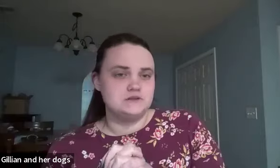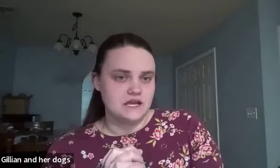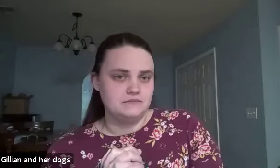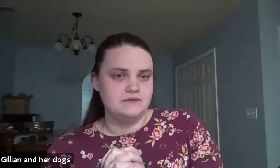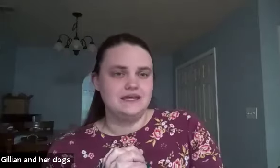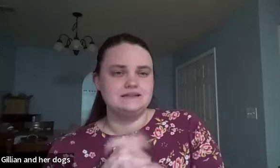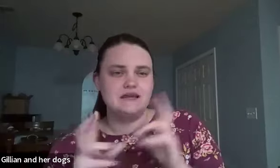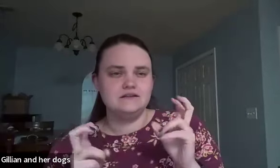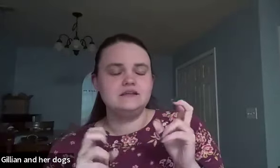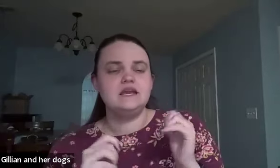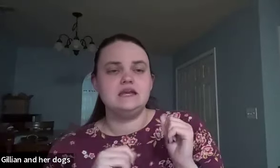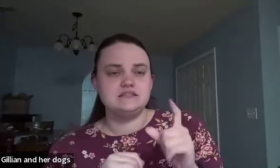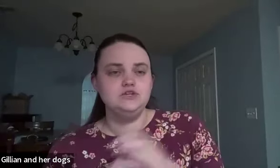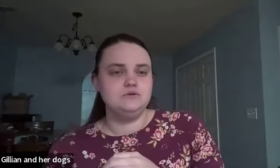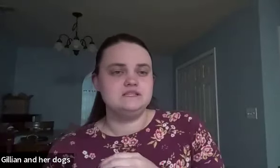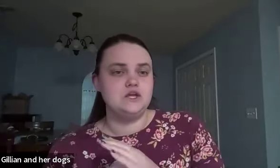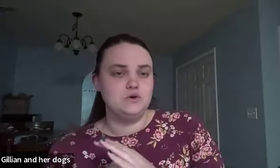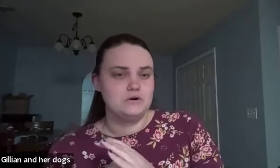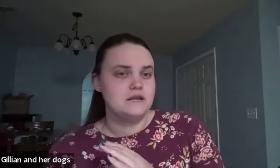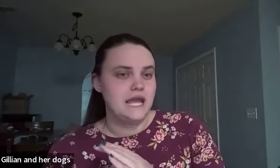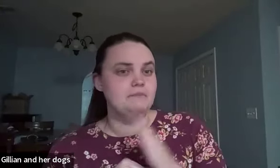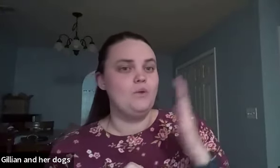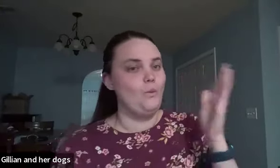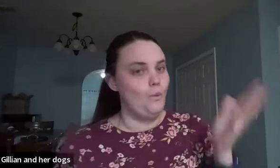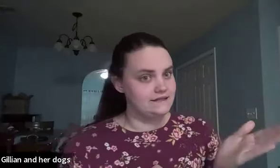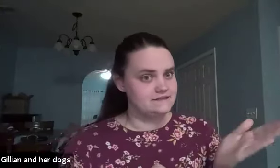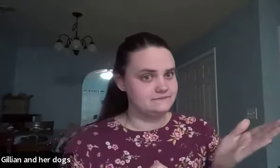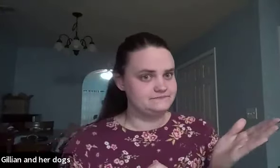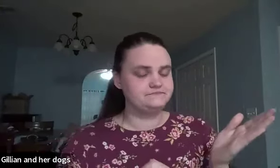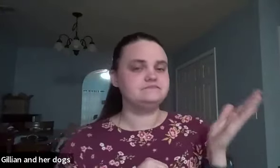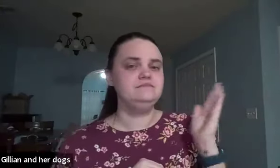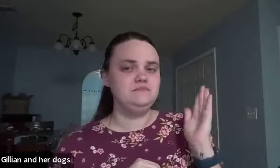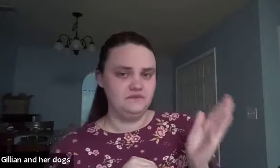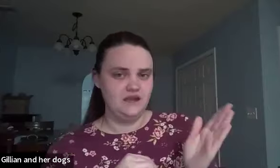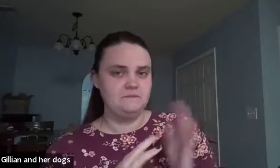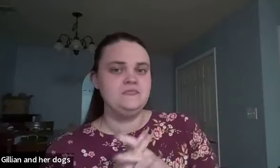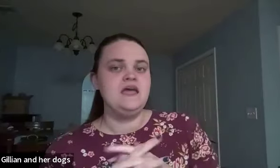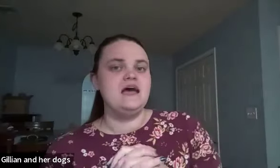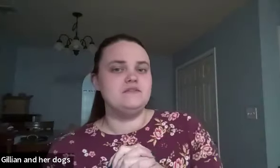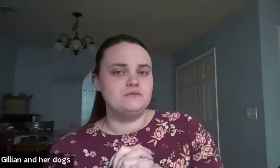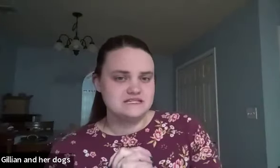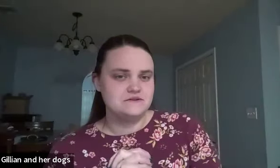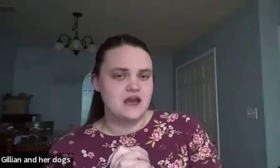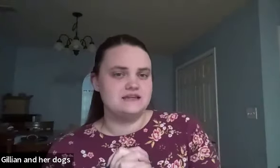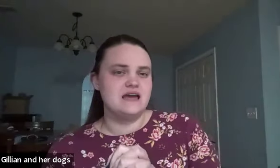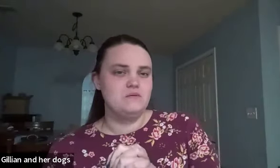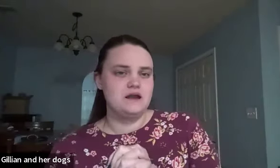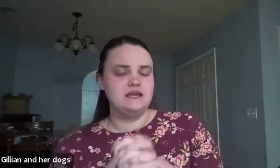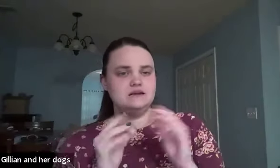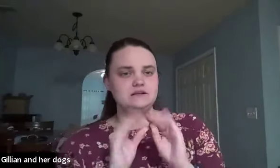your name? Technically, ASL, you would say your name, what? Okay. And the reason for that is that way it